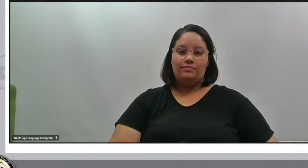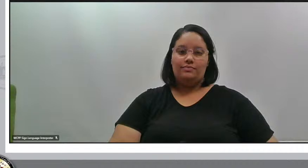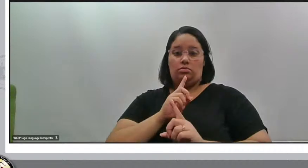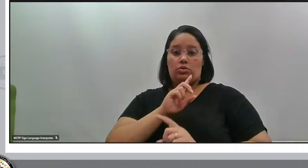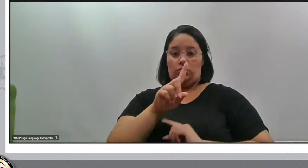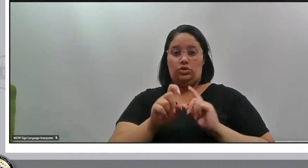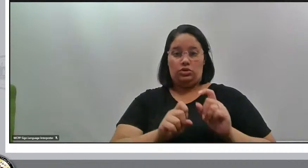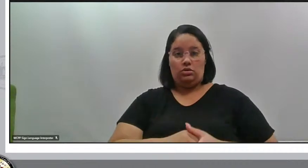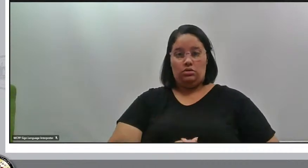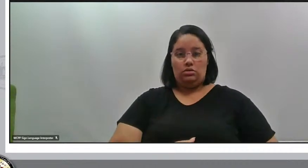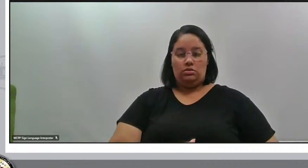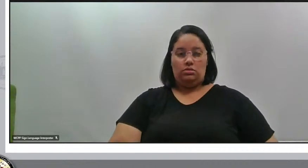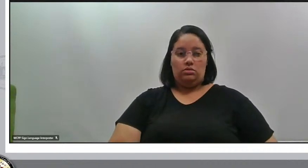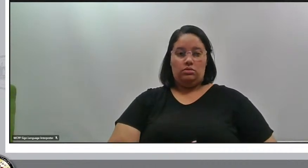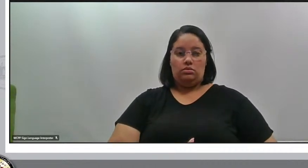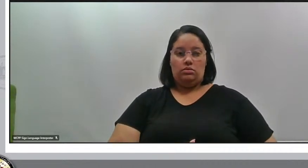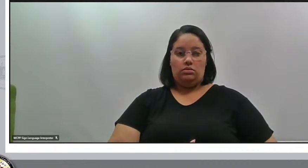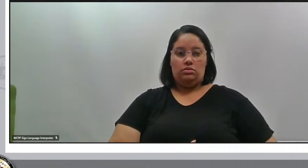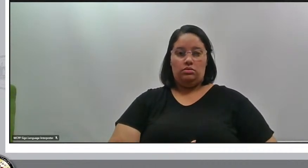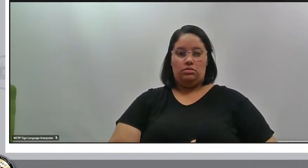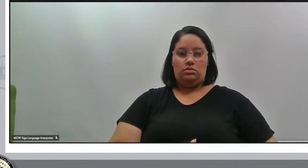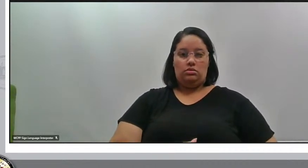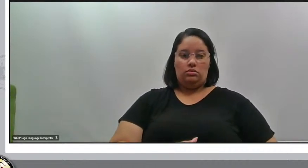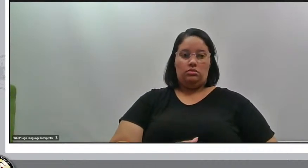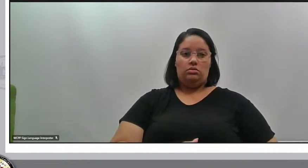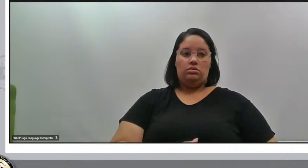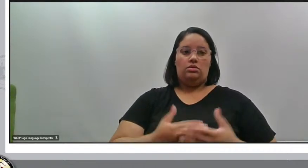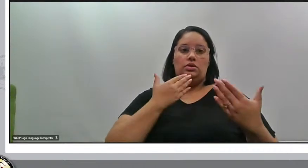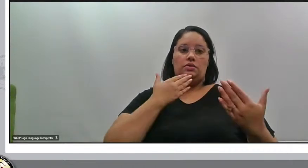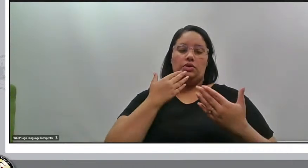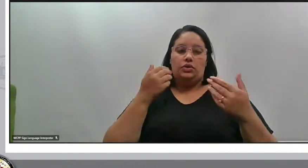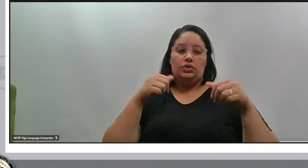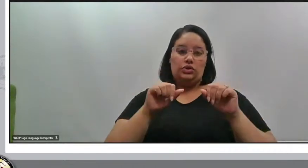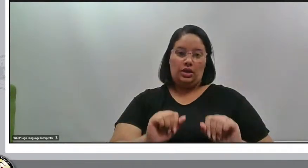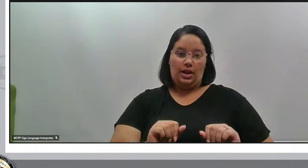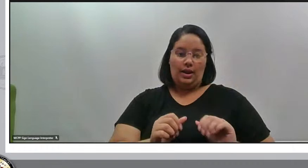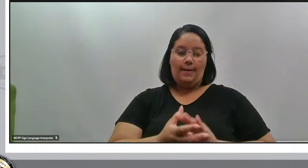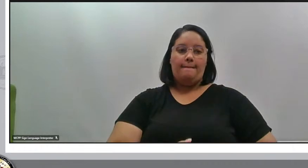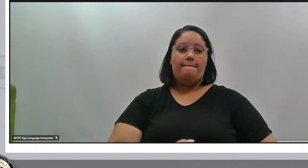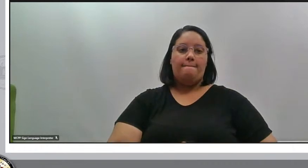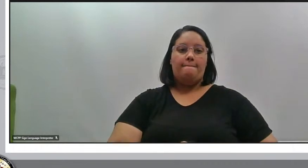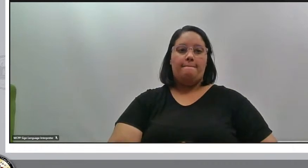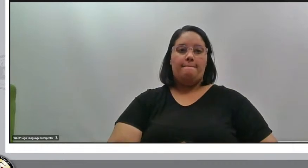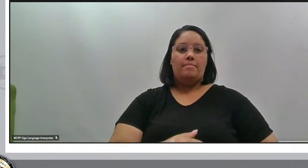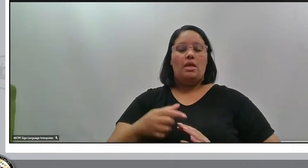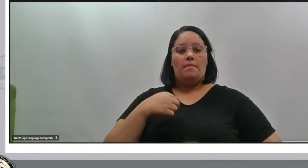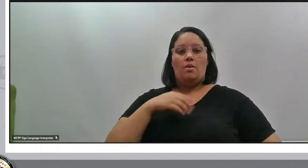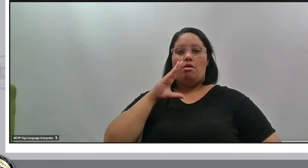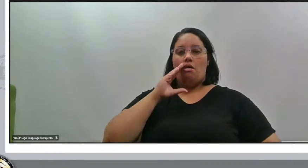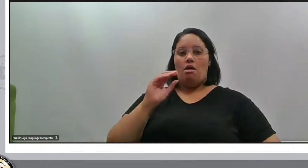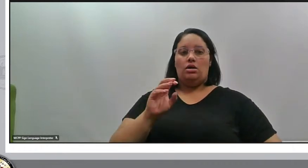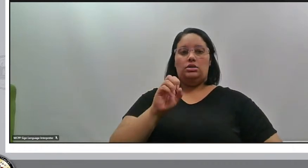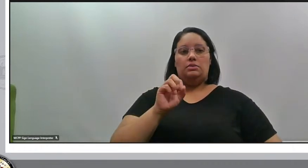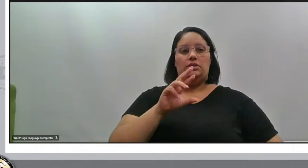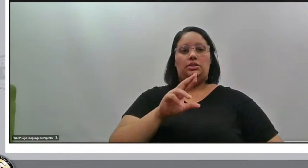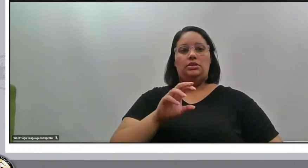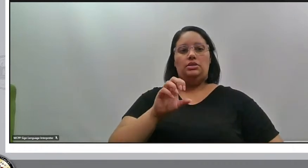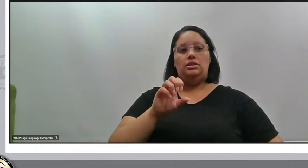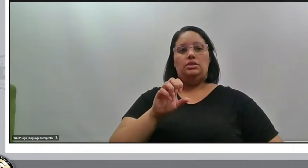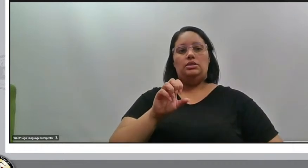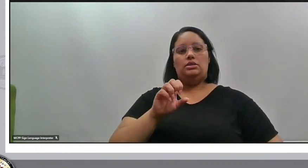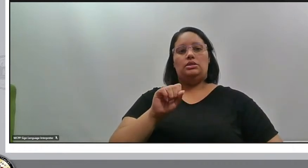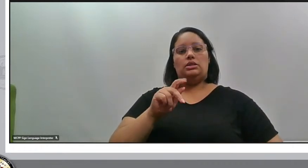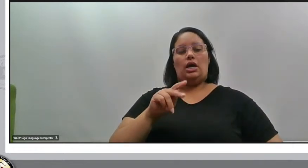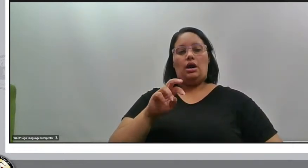question. Thank you. Thank you very much, Chair. I'm going to ask Mr. Skriker just after I've given